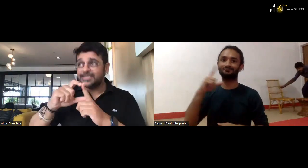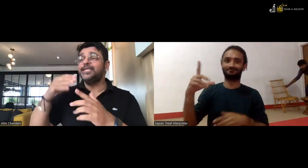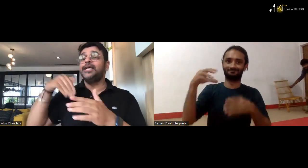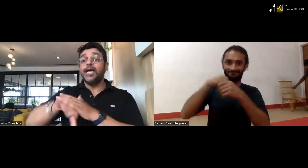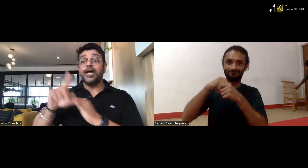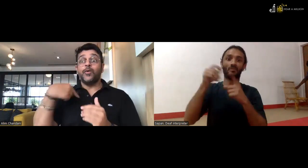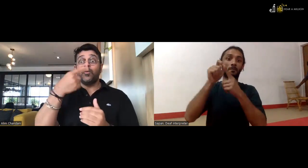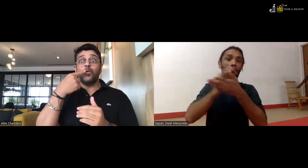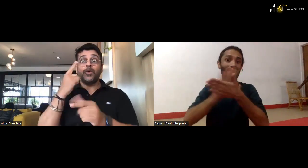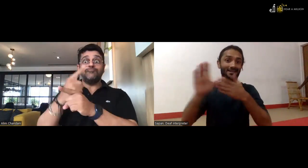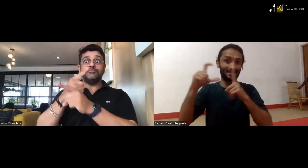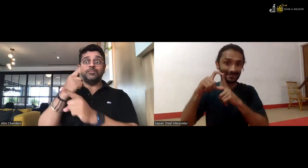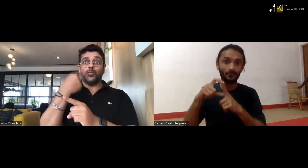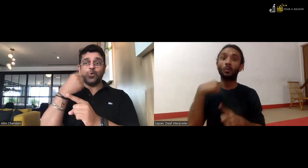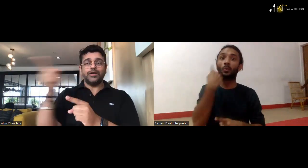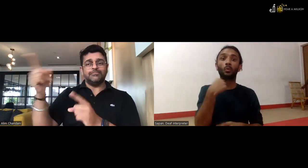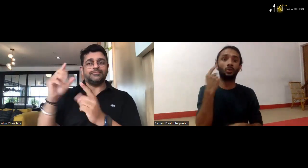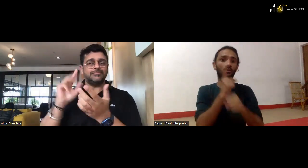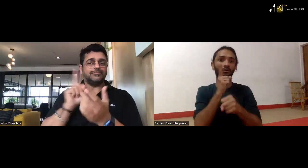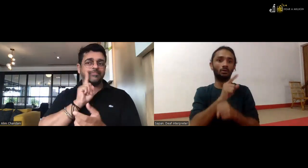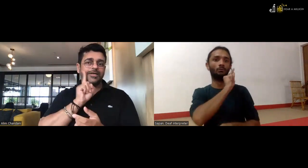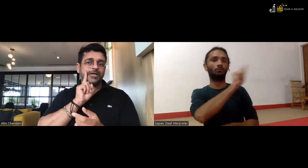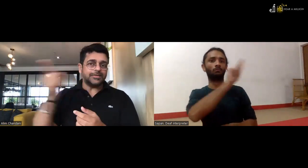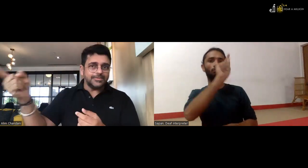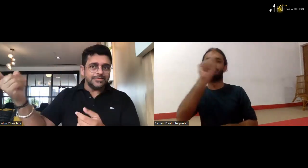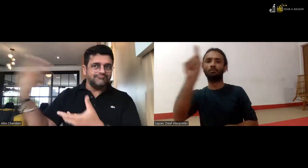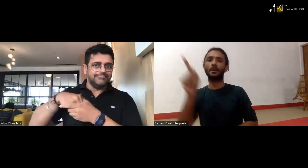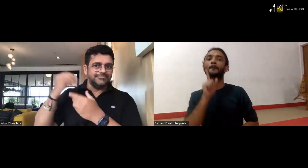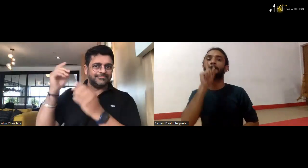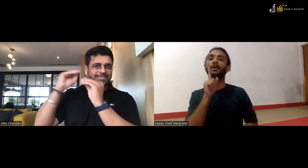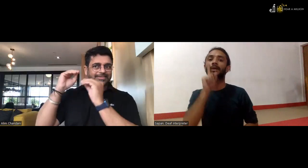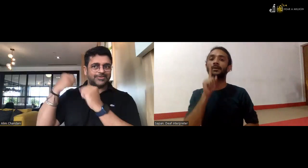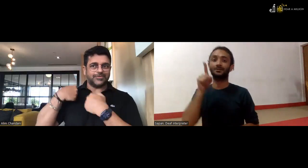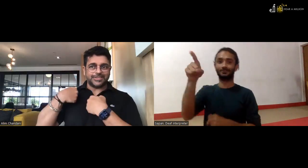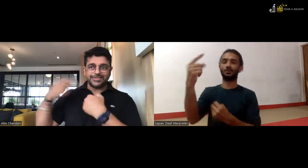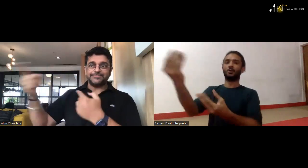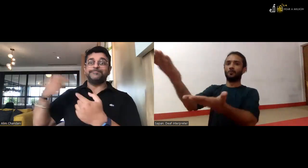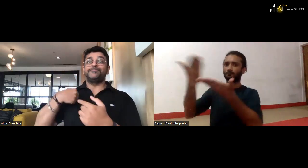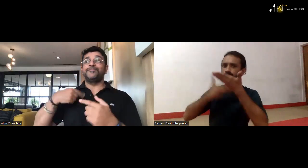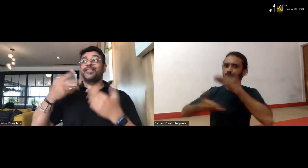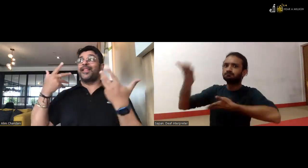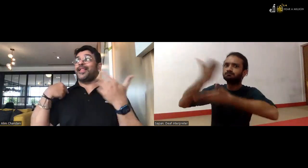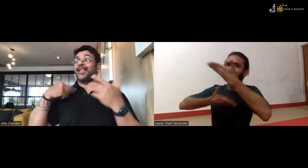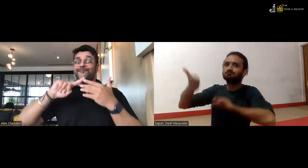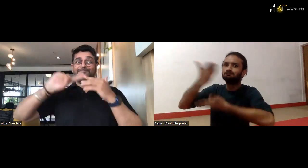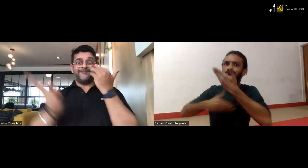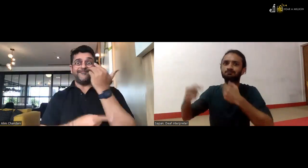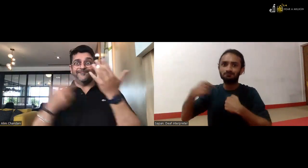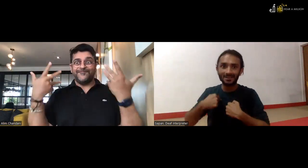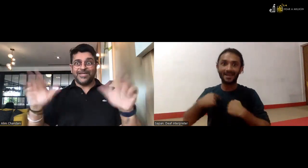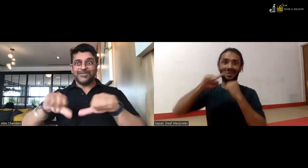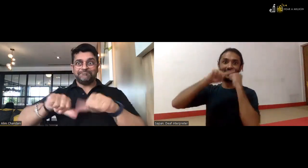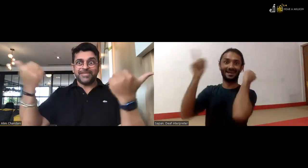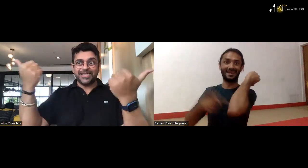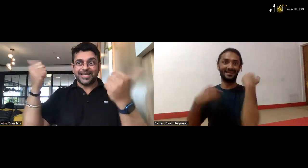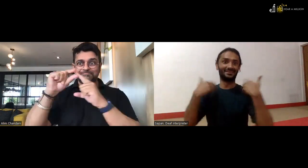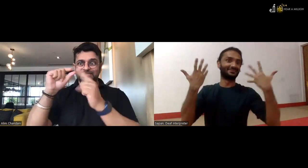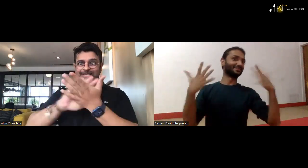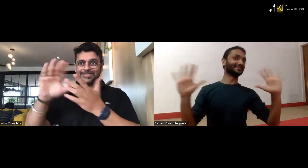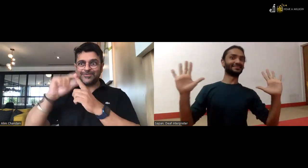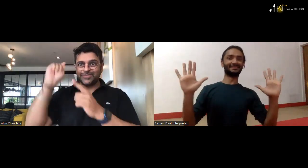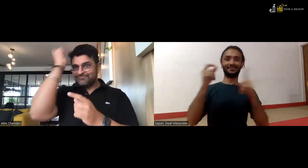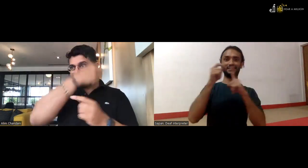and I started the PhD. And my teacher was Dr. Vashisht. He was my teacher, and